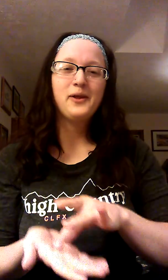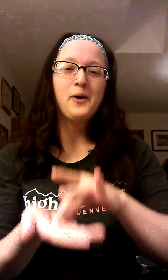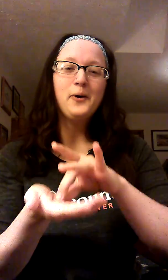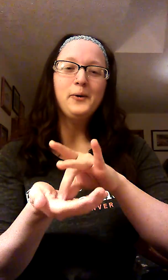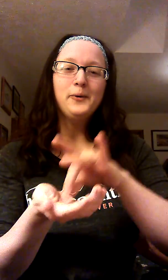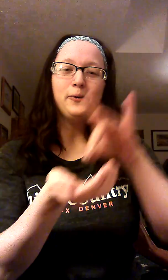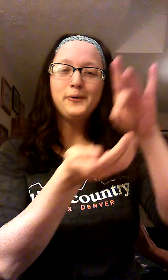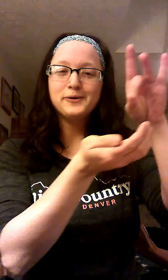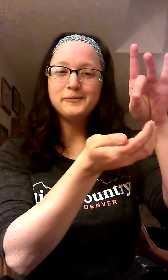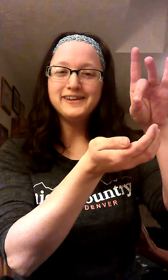Ornaments.